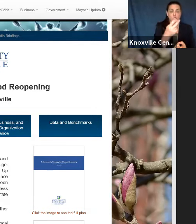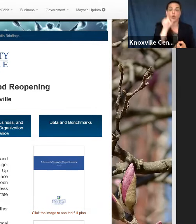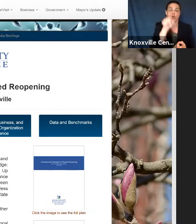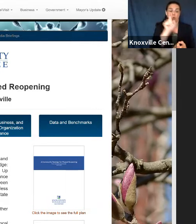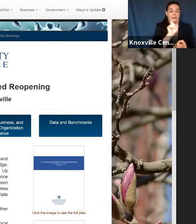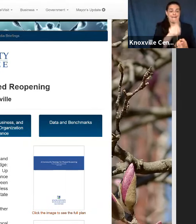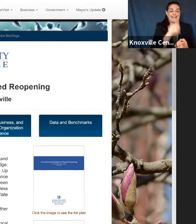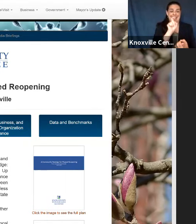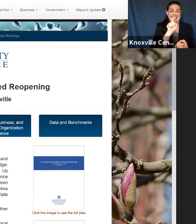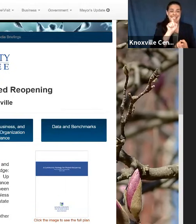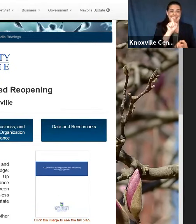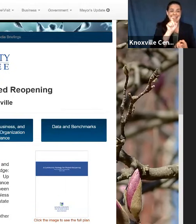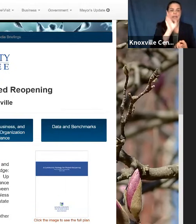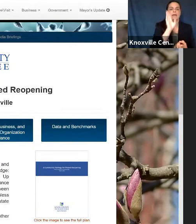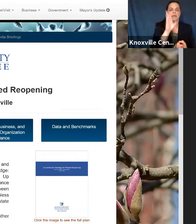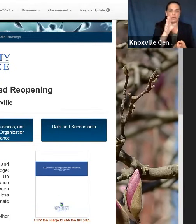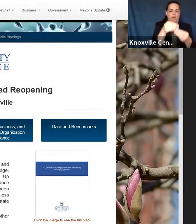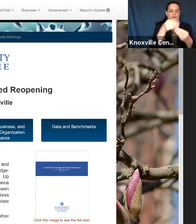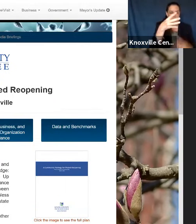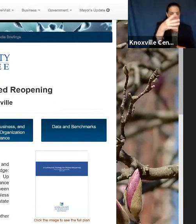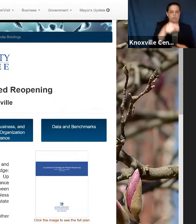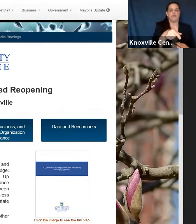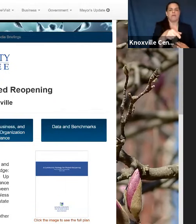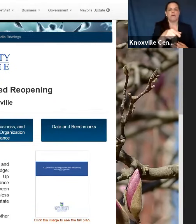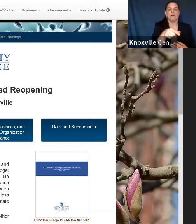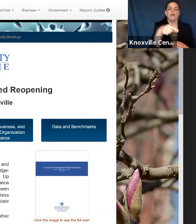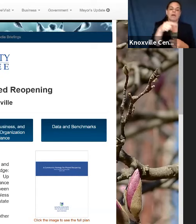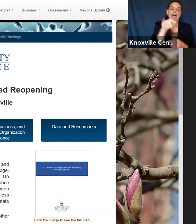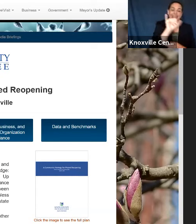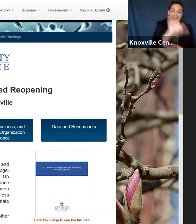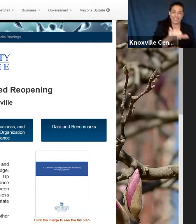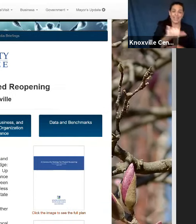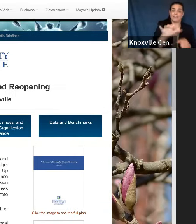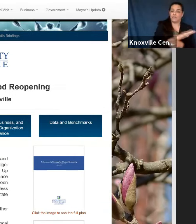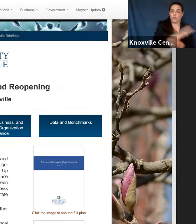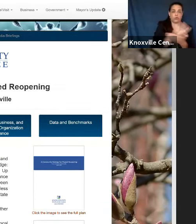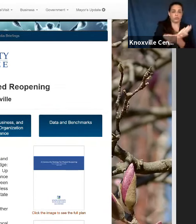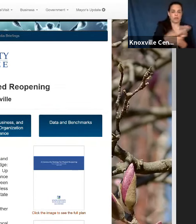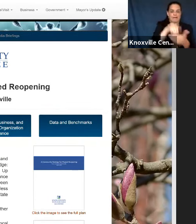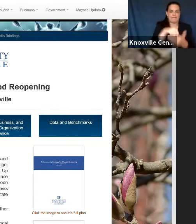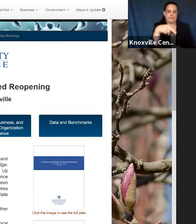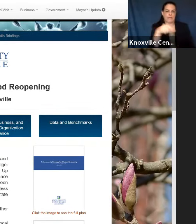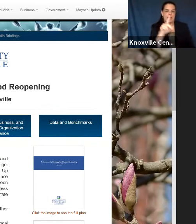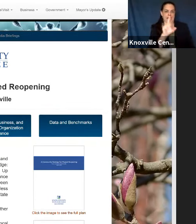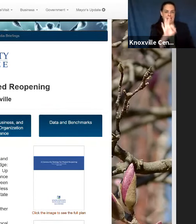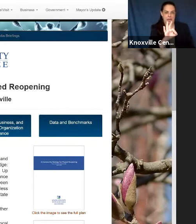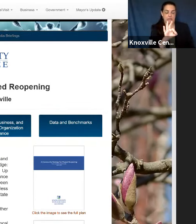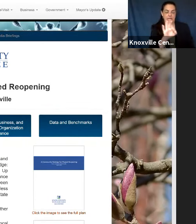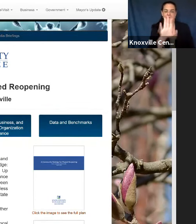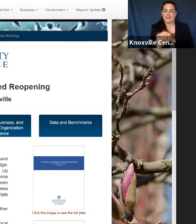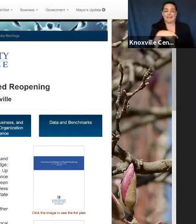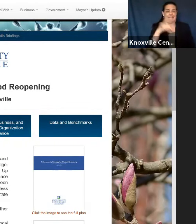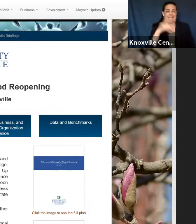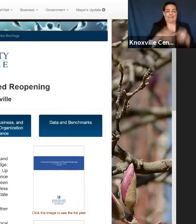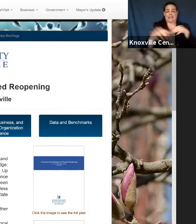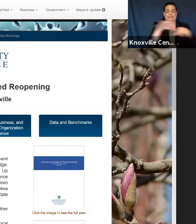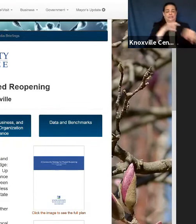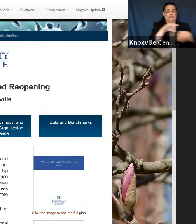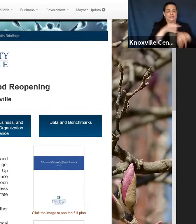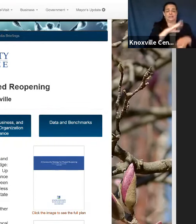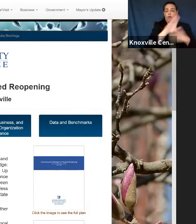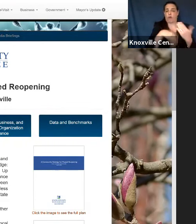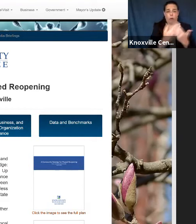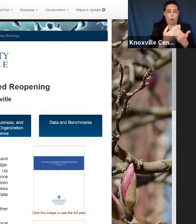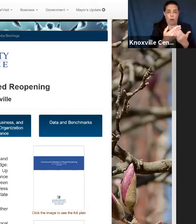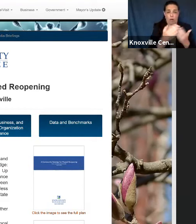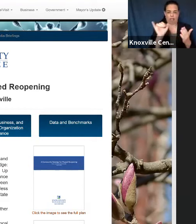you will have access to the document in PDF form. We aren't able to go through it in its entirety in this